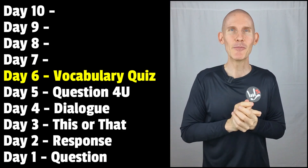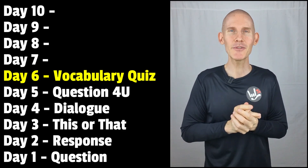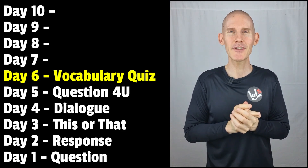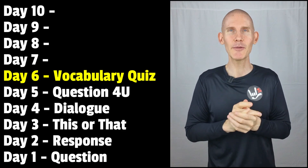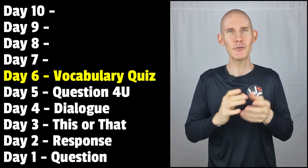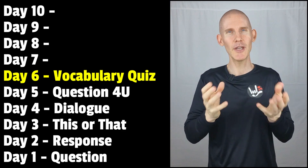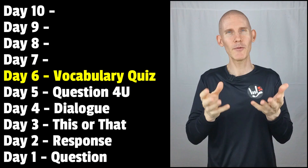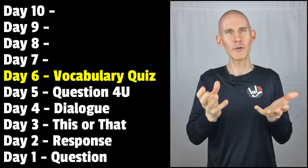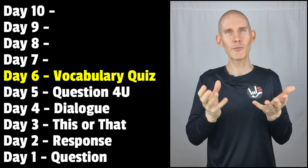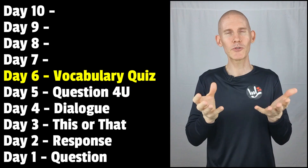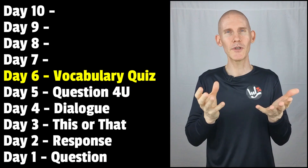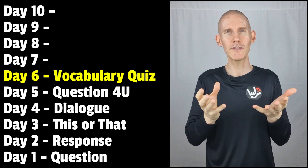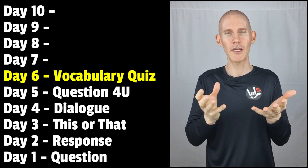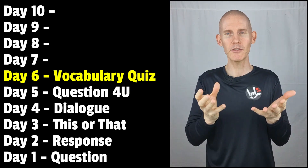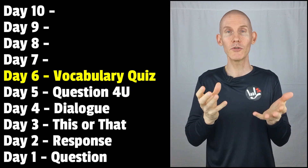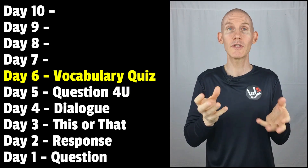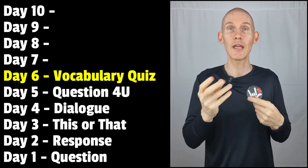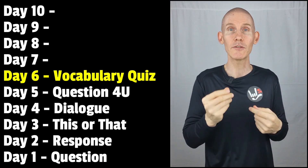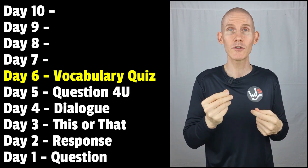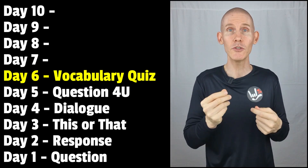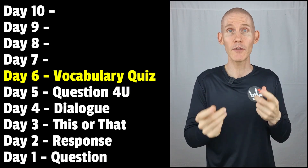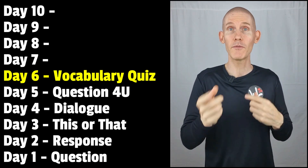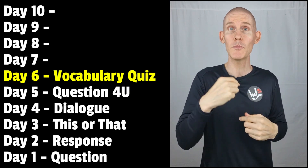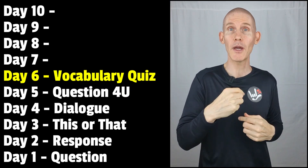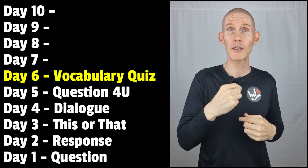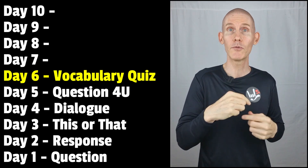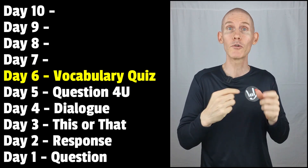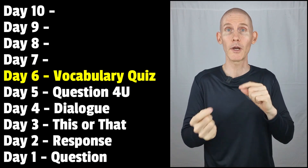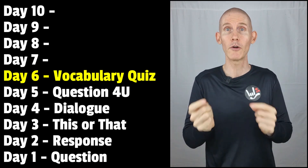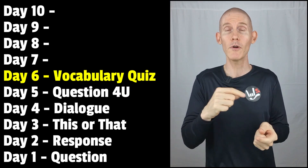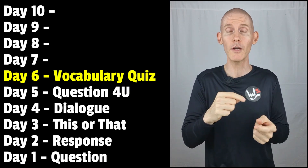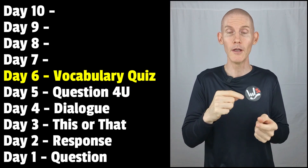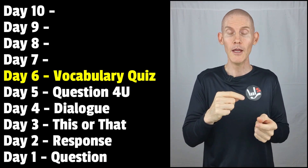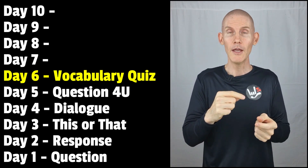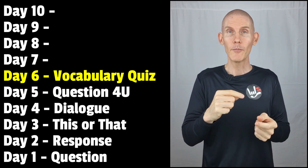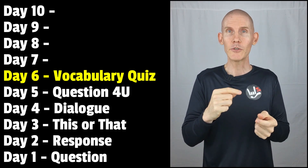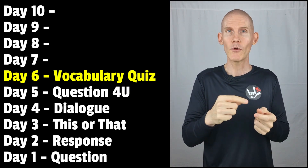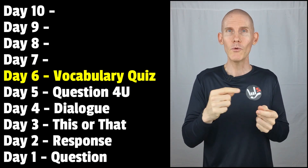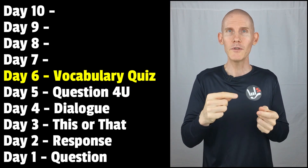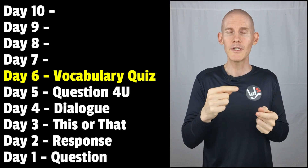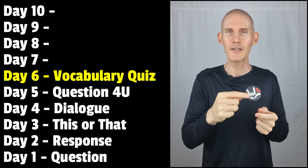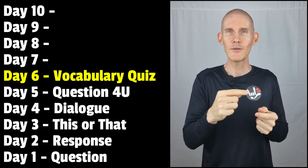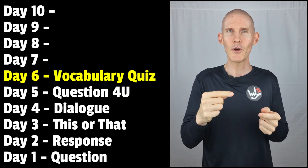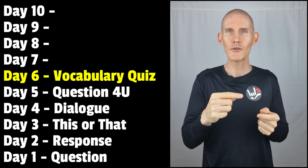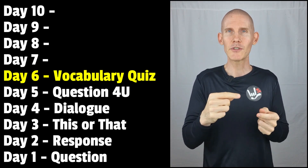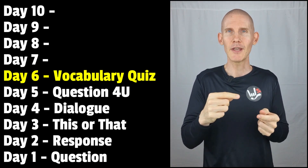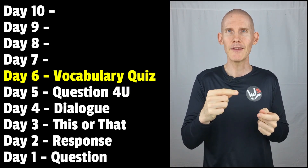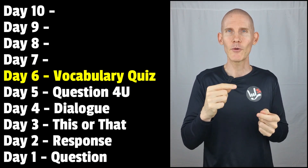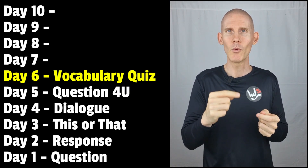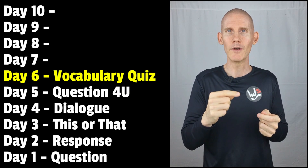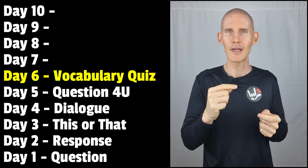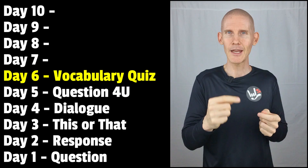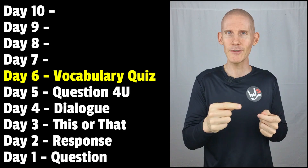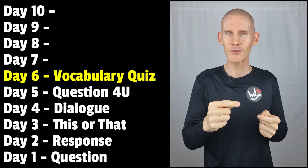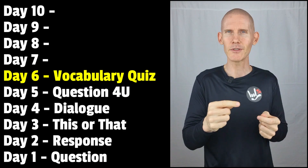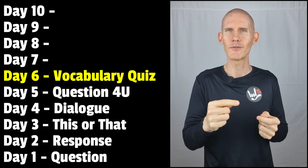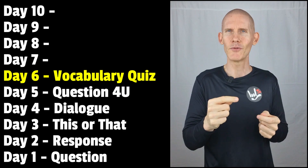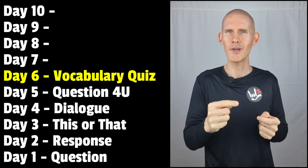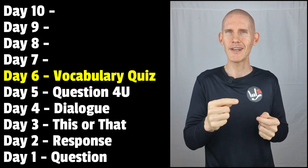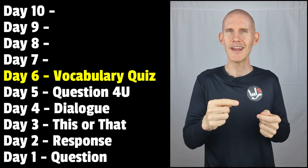most times when you have a multiple choice test, you get the answer and you get feedback if you're right or wrong. But you only get to understand that one answer, right? Now